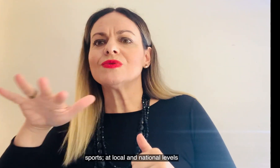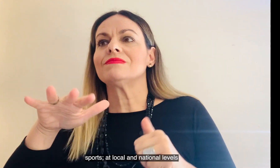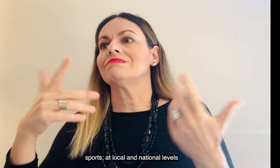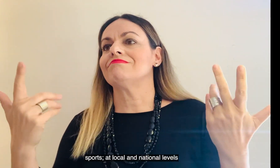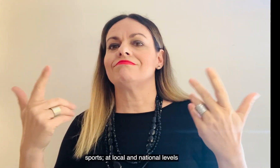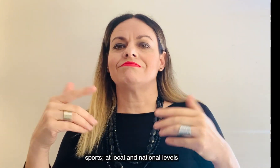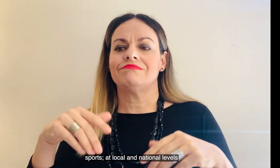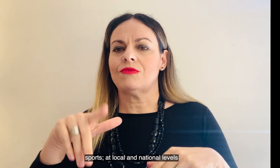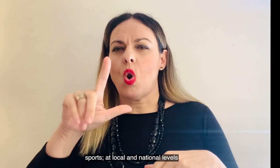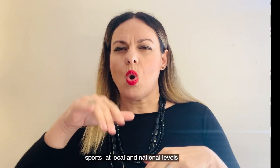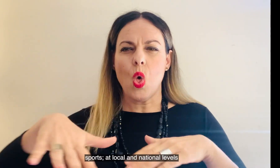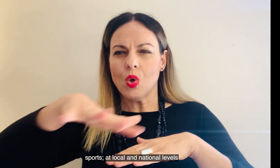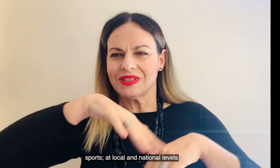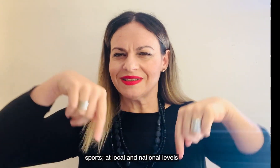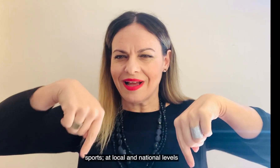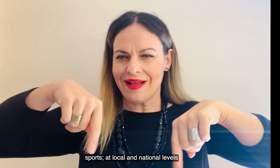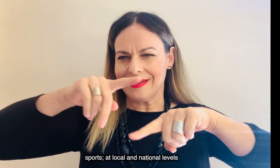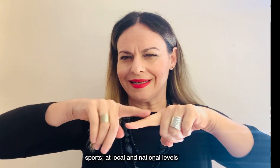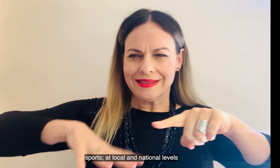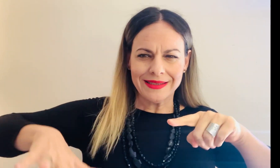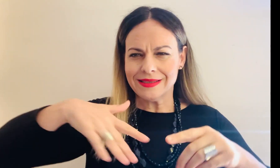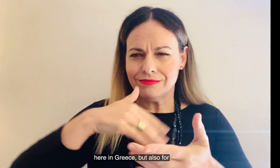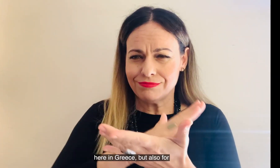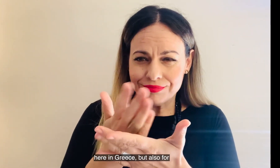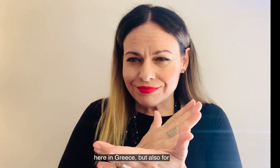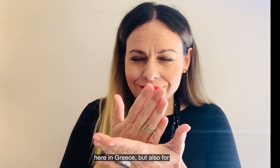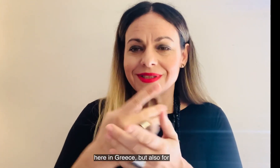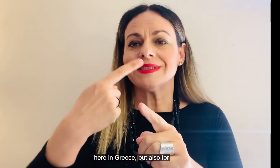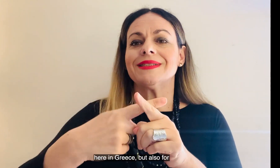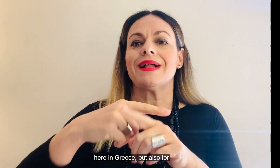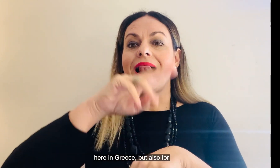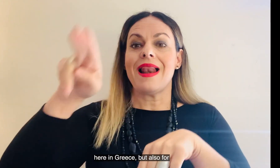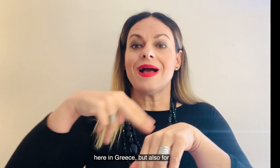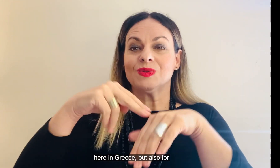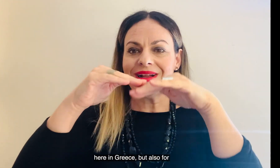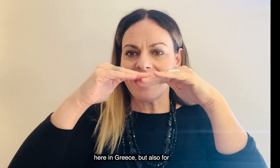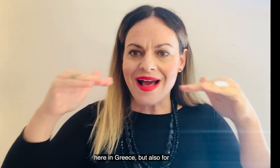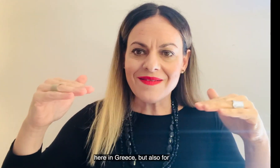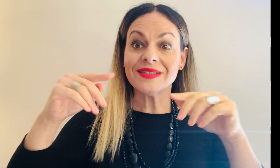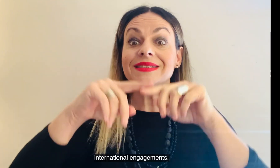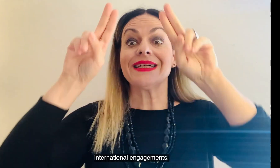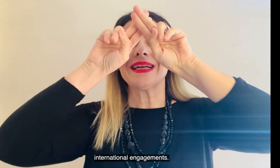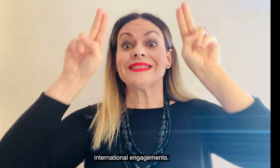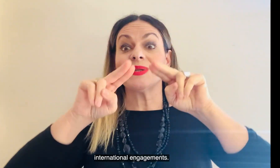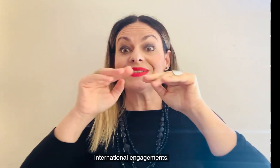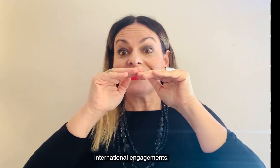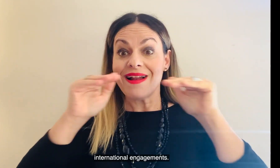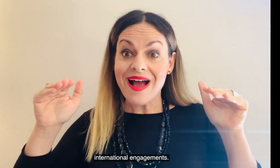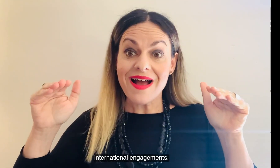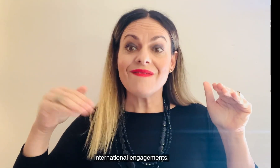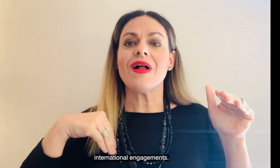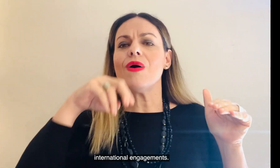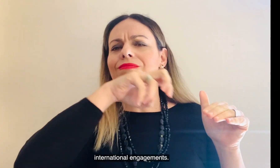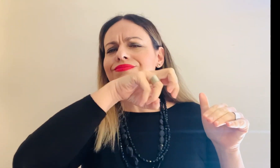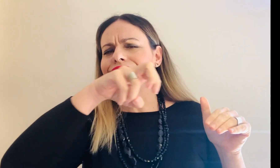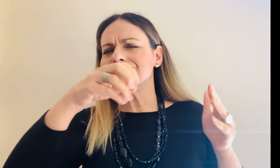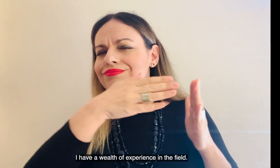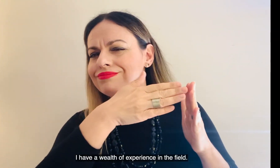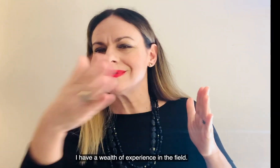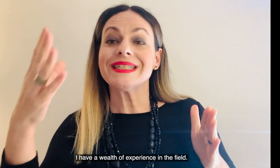social, sports, at local and national levels here in Greece, but also for international engagements. I